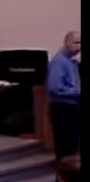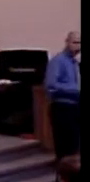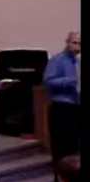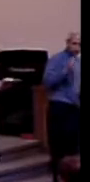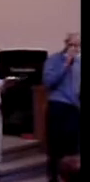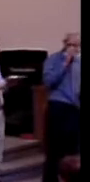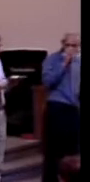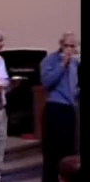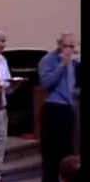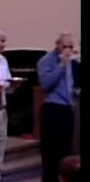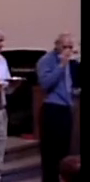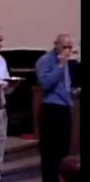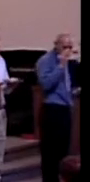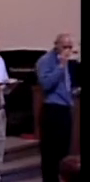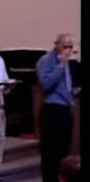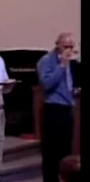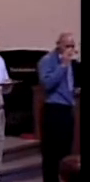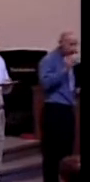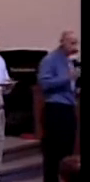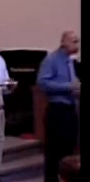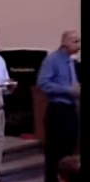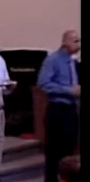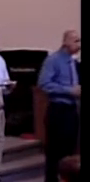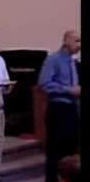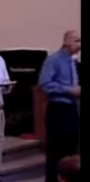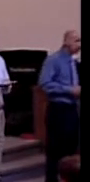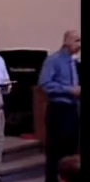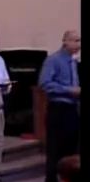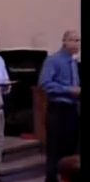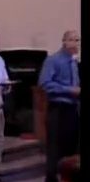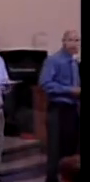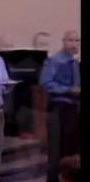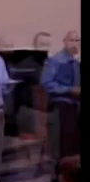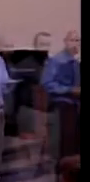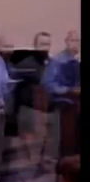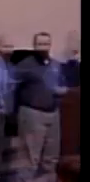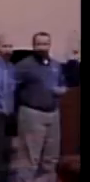Matt, would you help us over here? Would you mind? And Brother Ed, would you help us over here?